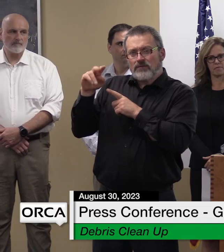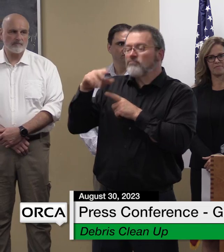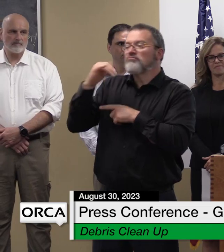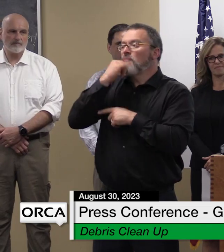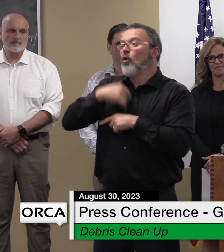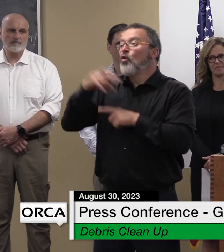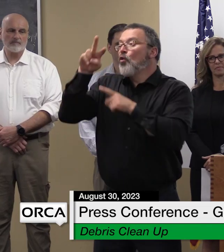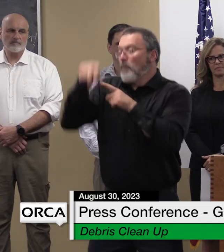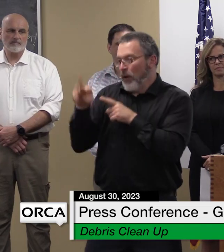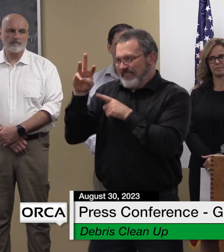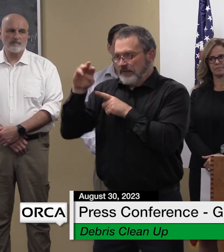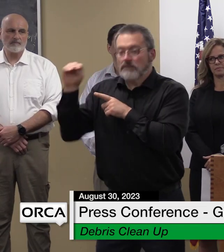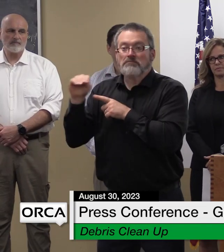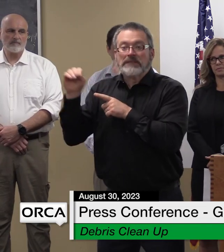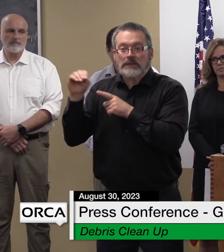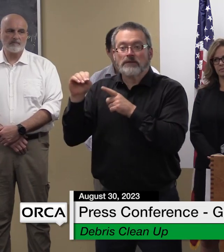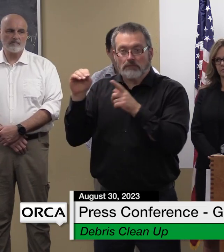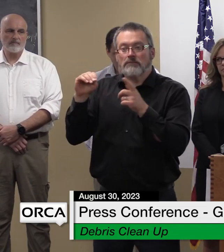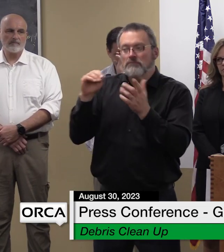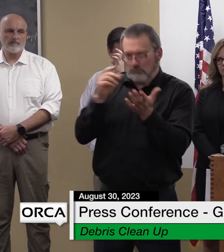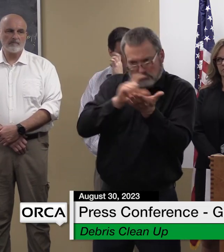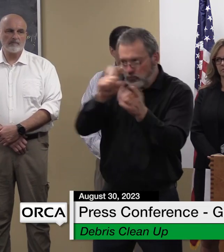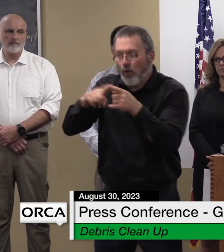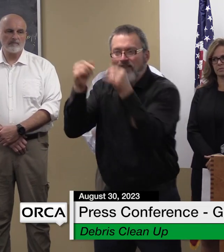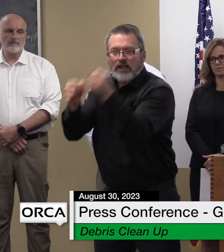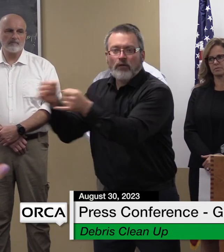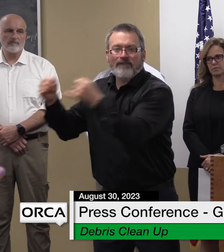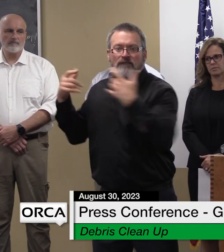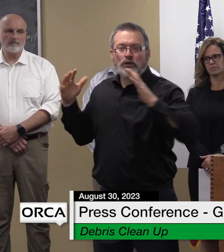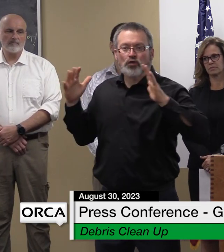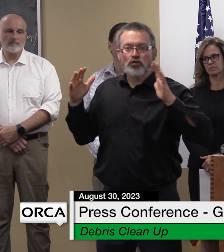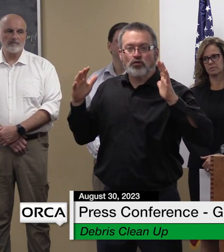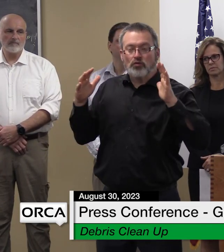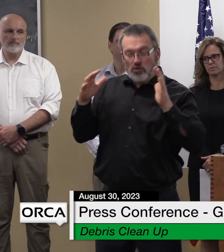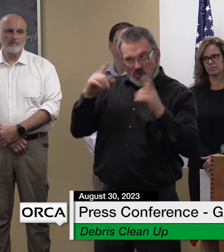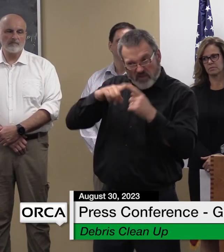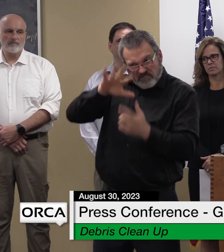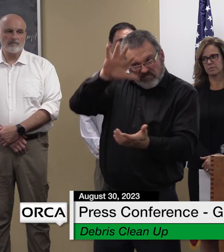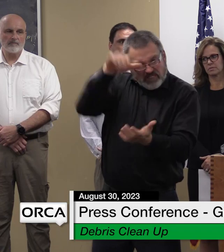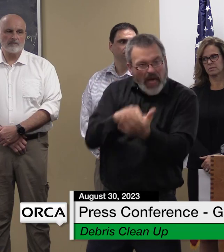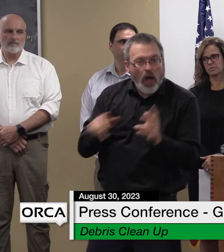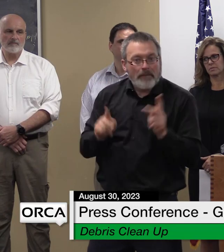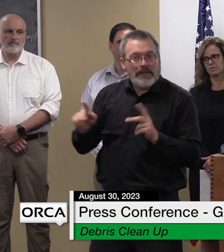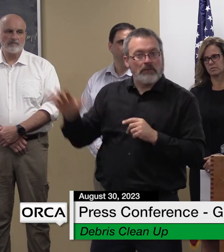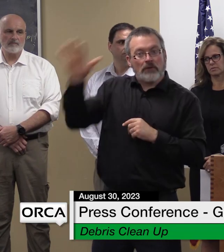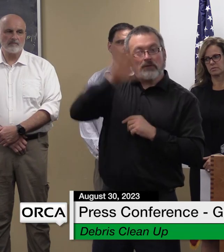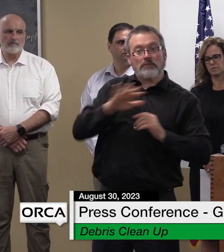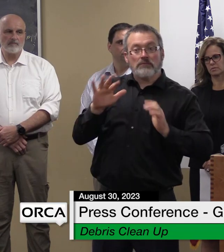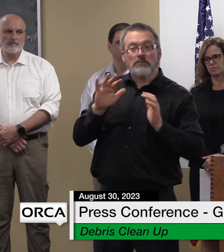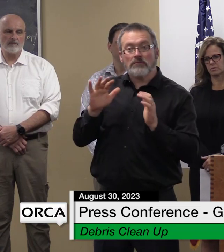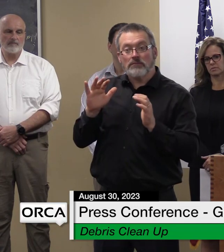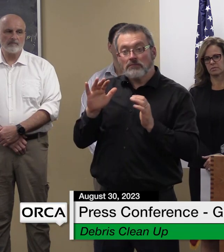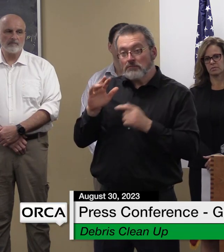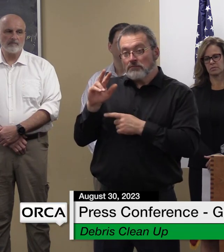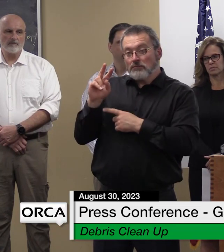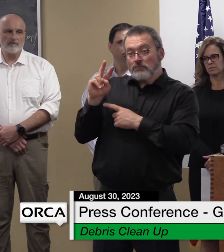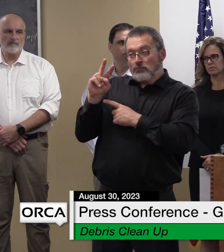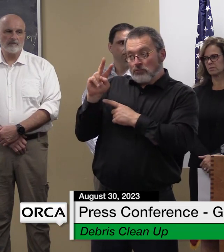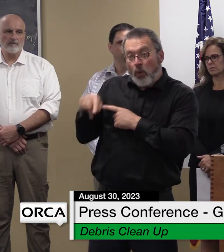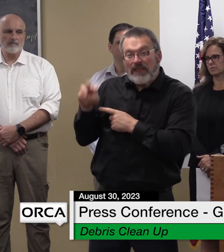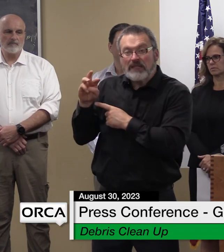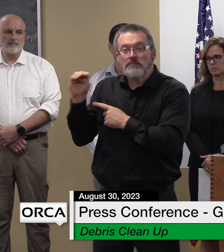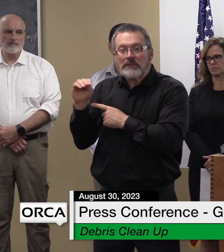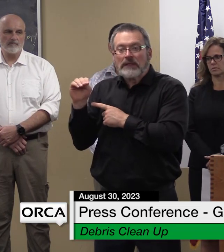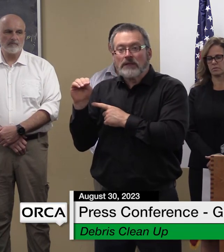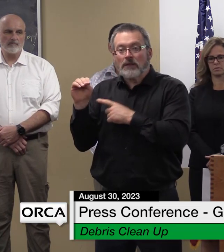that again. They have called 5,000 of our residents and has resulted in over $2.6 million additional dollars being provided